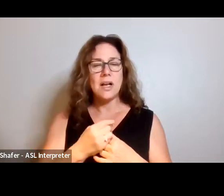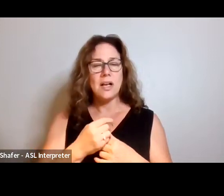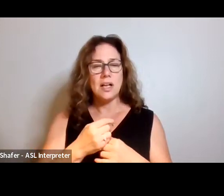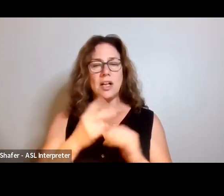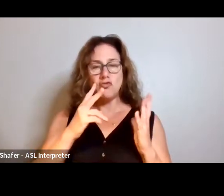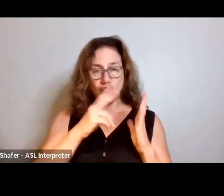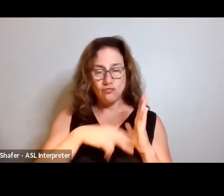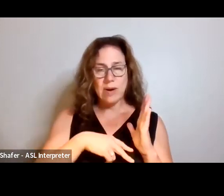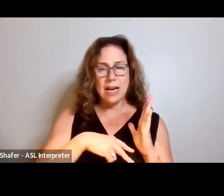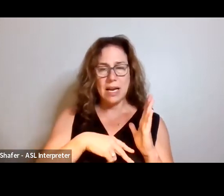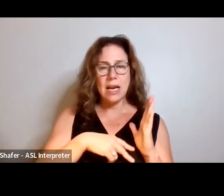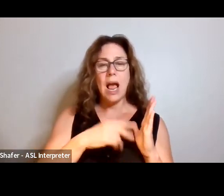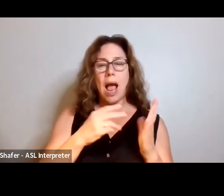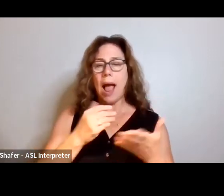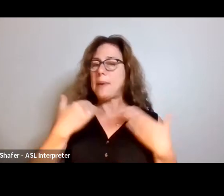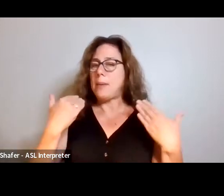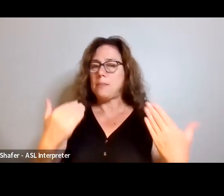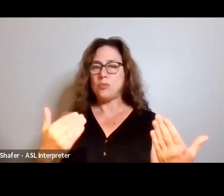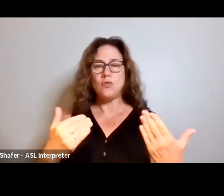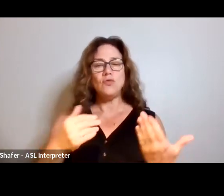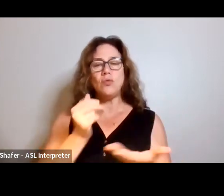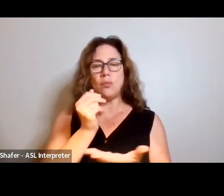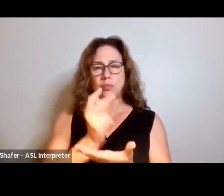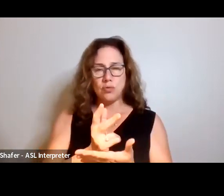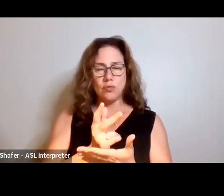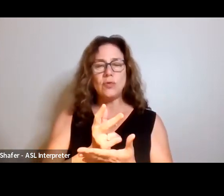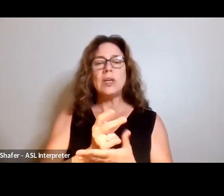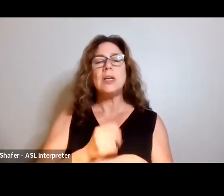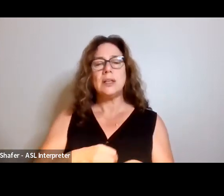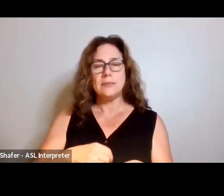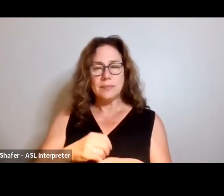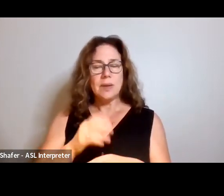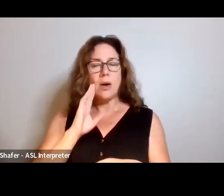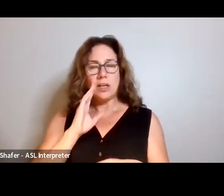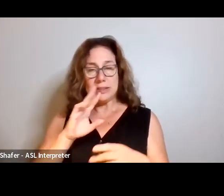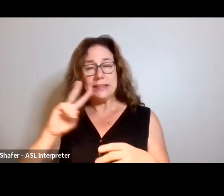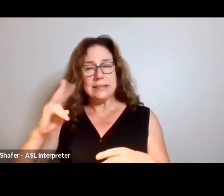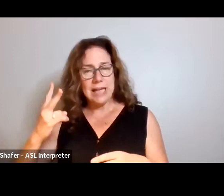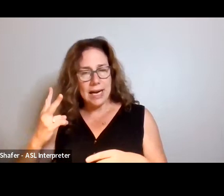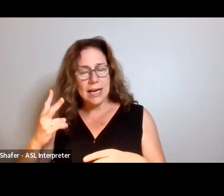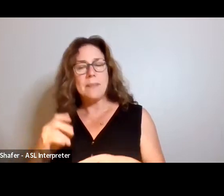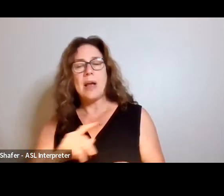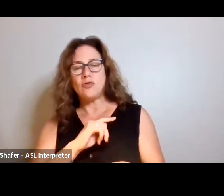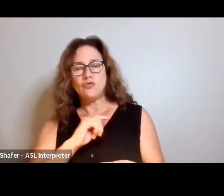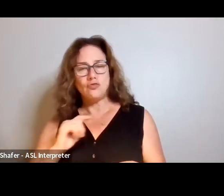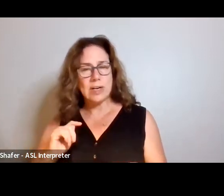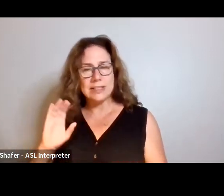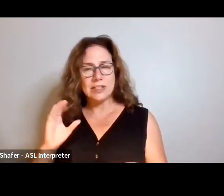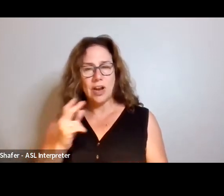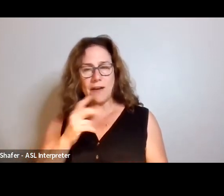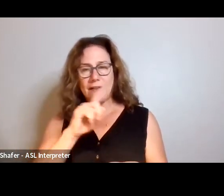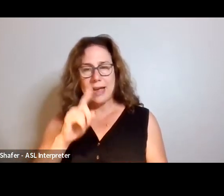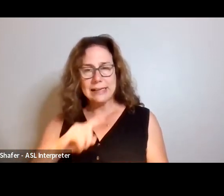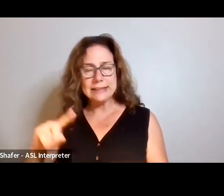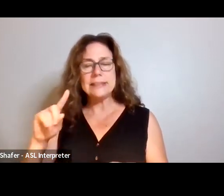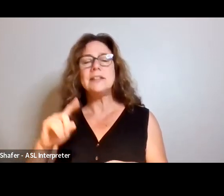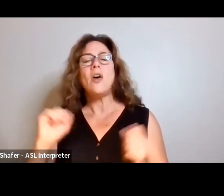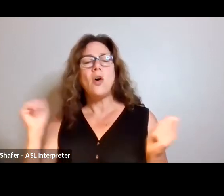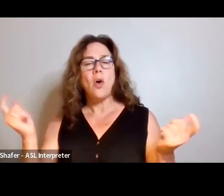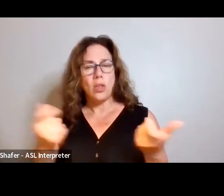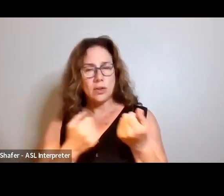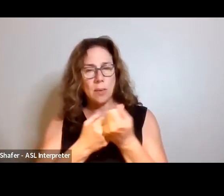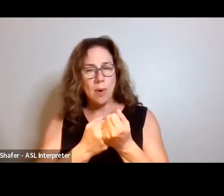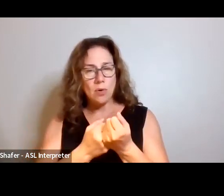so. Yeah, I'll move to approve. item Motion 5. made by trustee Andrade Zuniga, I'll second that. seconded by trustee Chavez. All those in favor, please say aye. Aye.